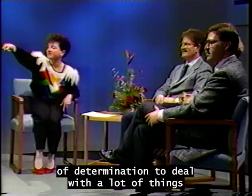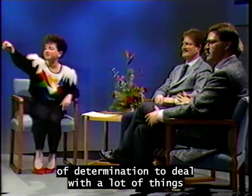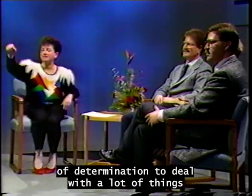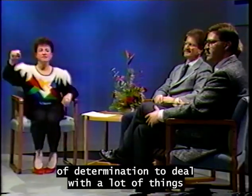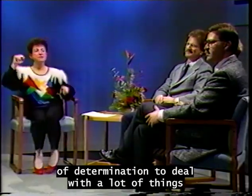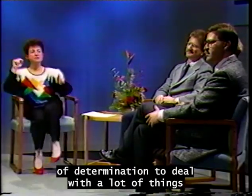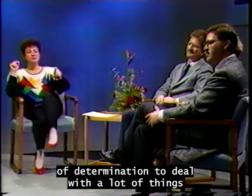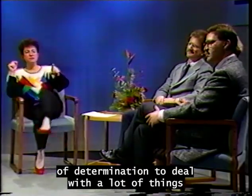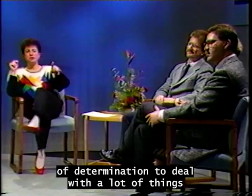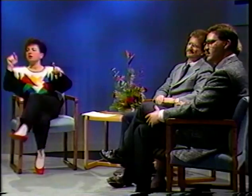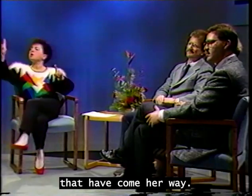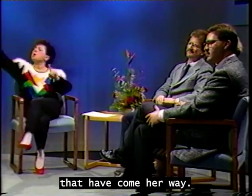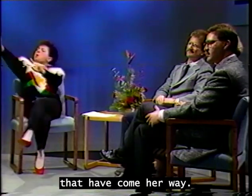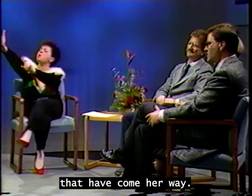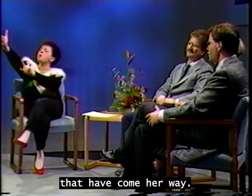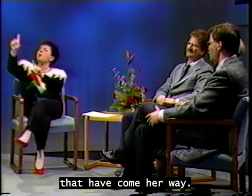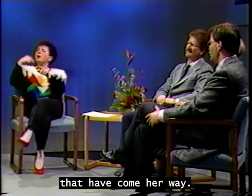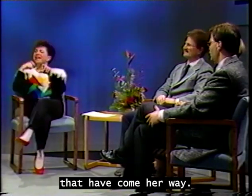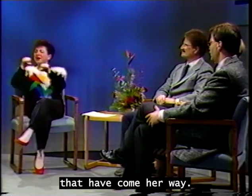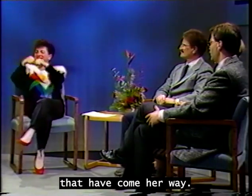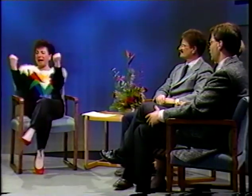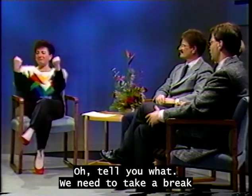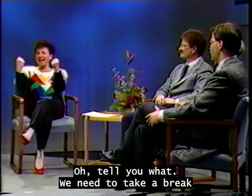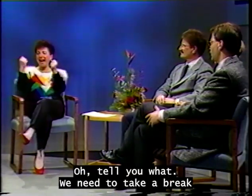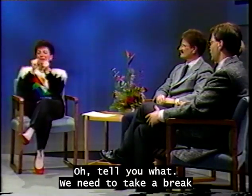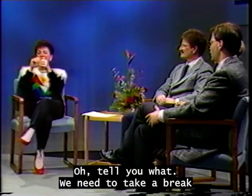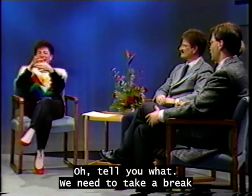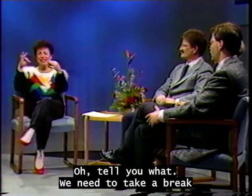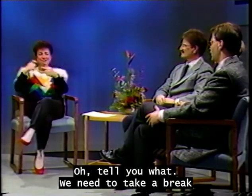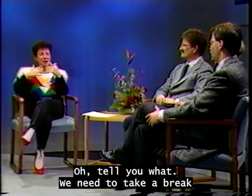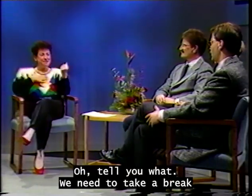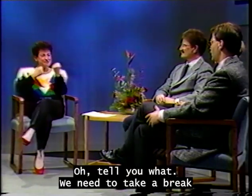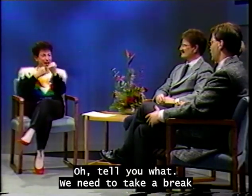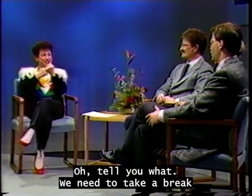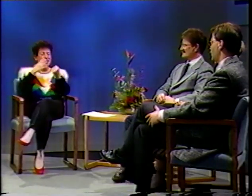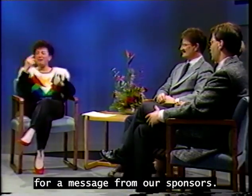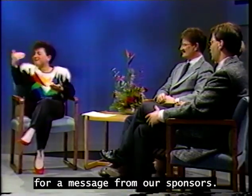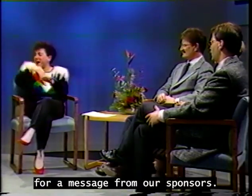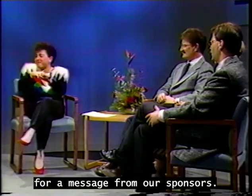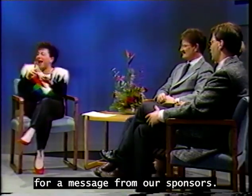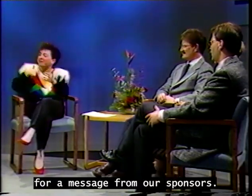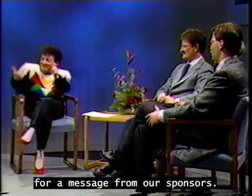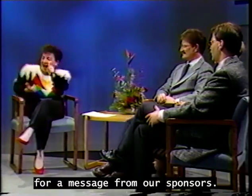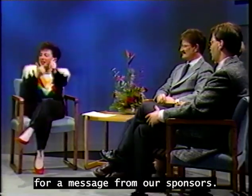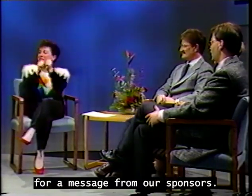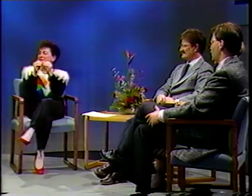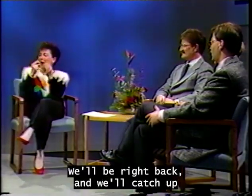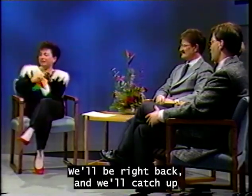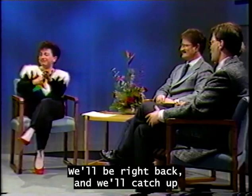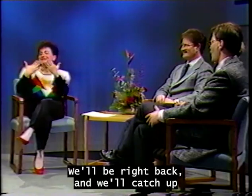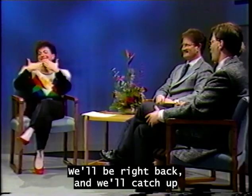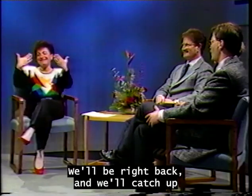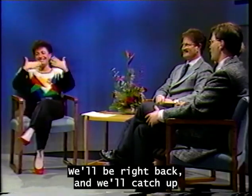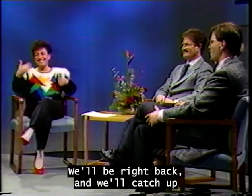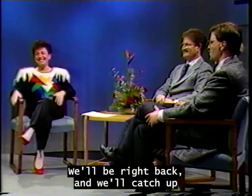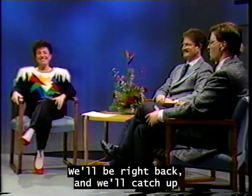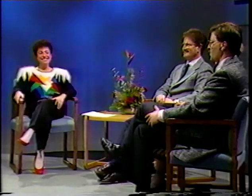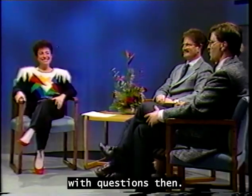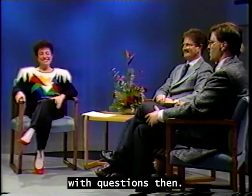with a lot of things that have come her way. Oh, tell you what, we need to take a break for a message from our sponsors. We'll be right back, and we'll catch up with